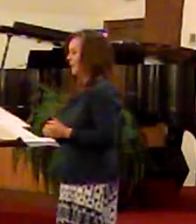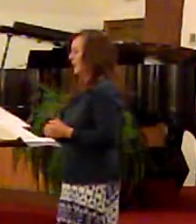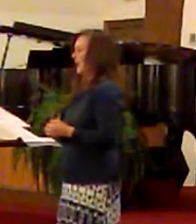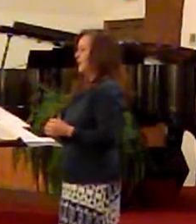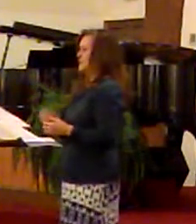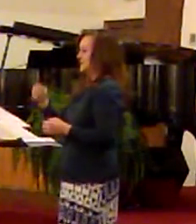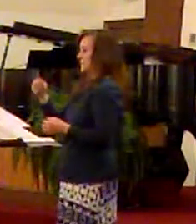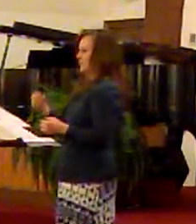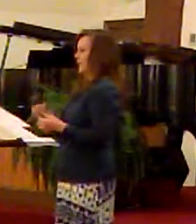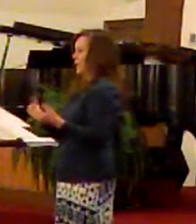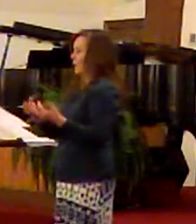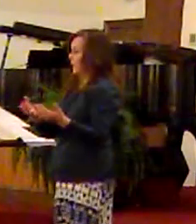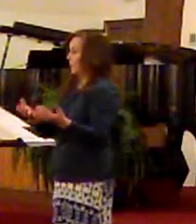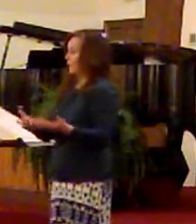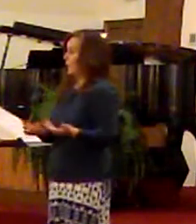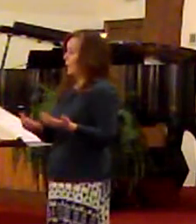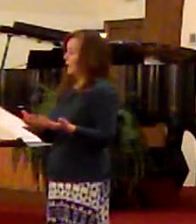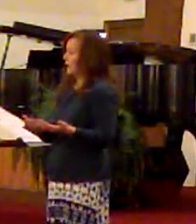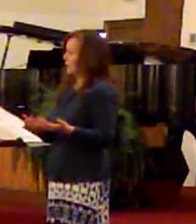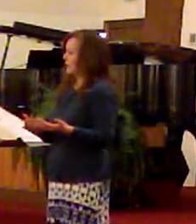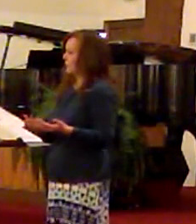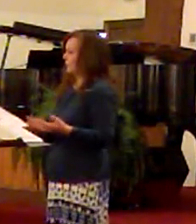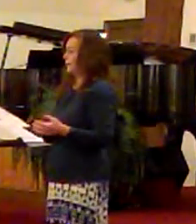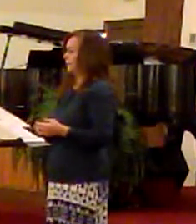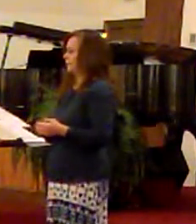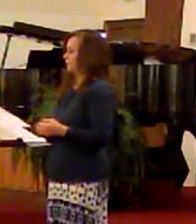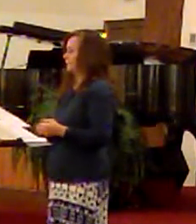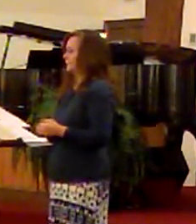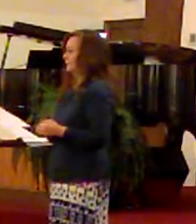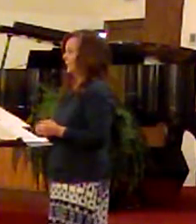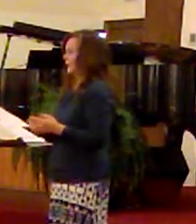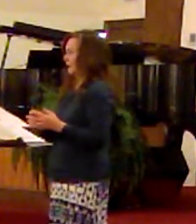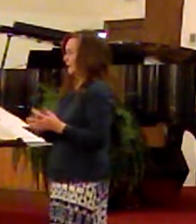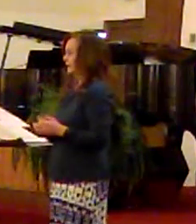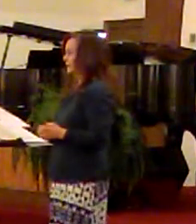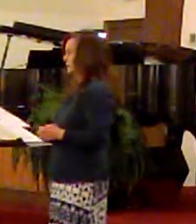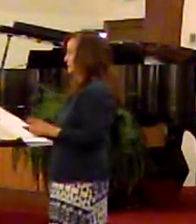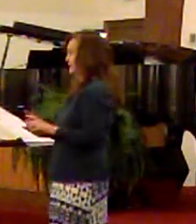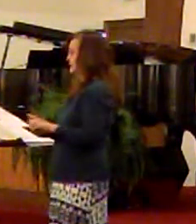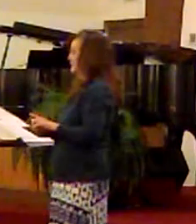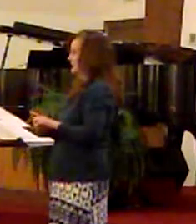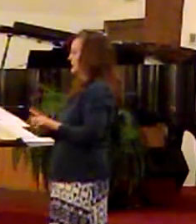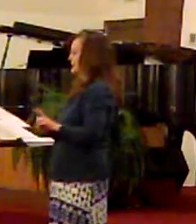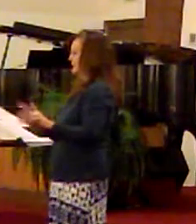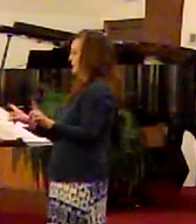And I'll get men in there that'll allow me to divorce my wife. Guess what? They didn't either, so what did he do?